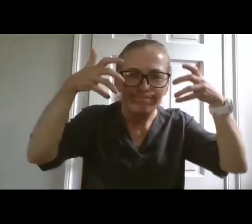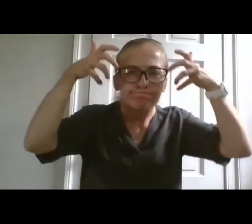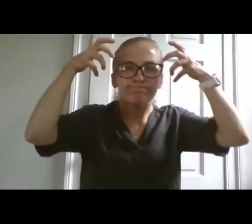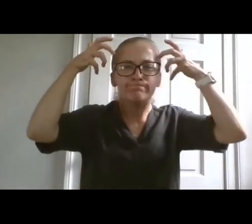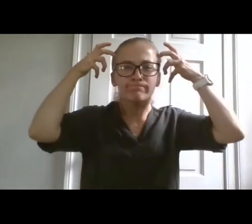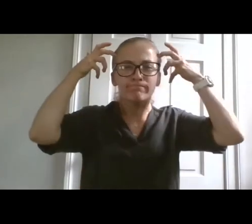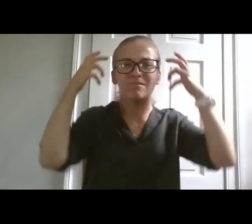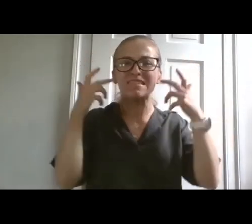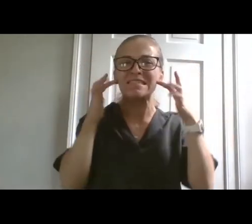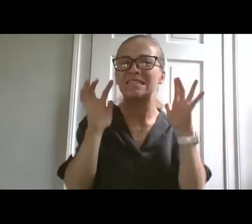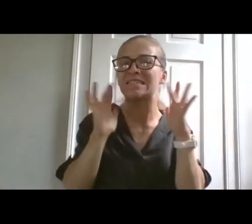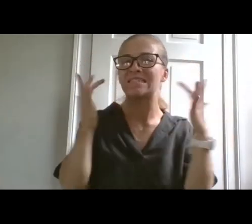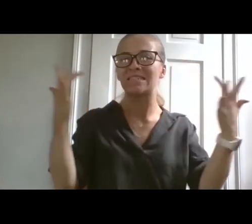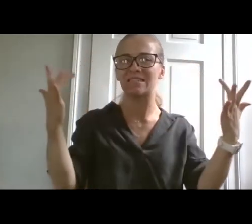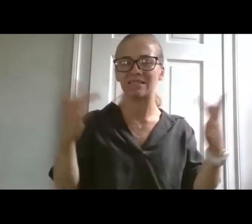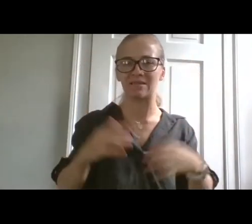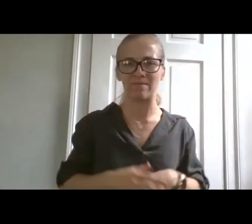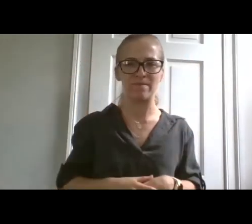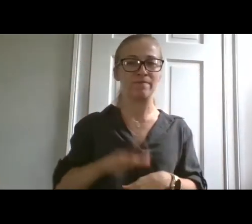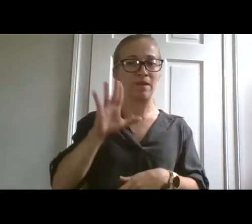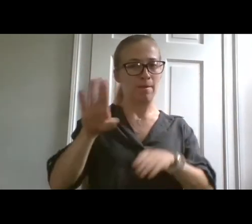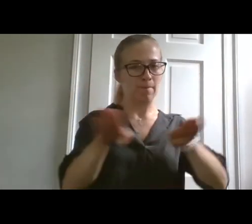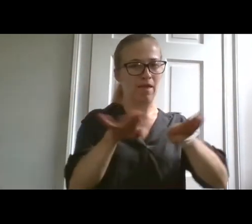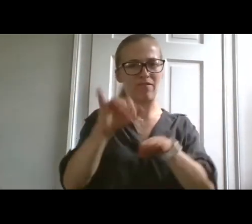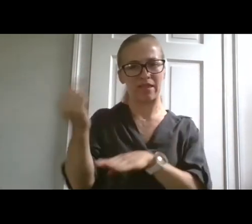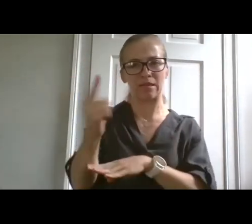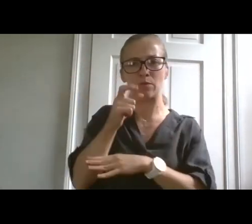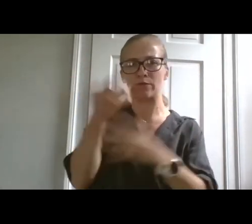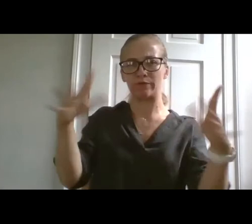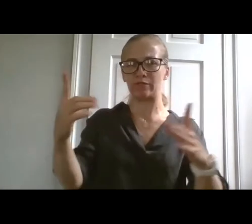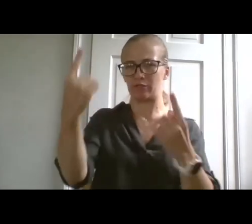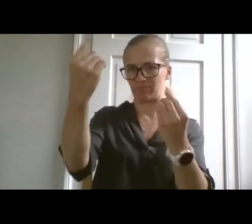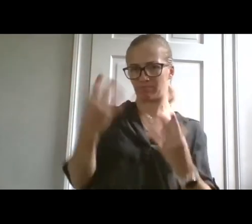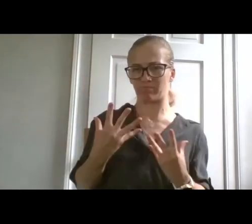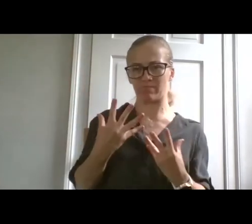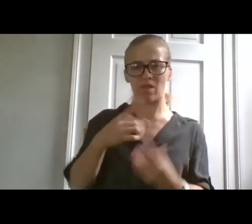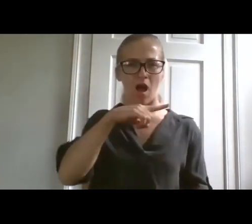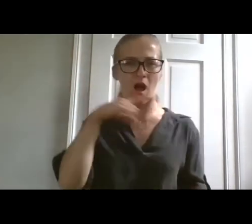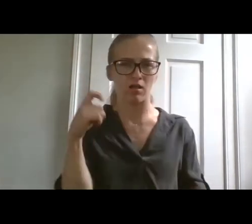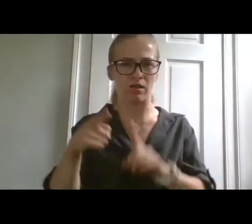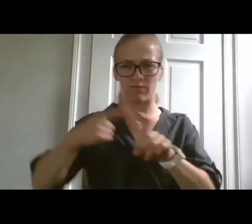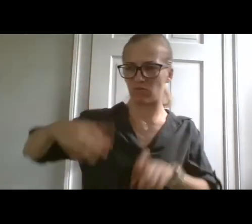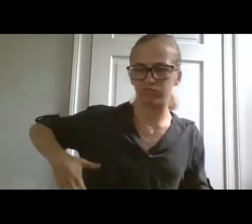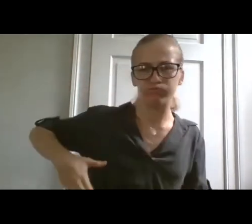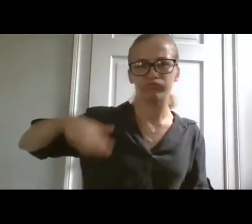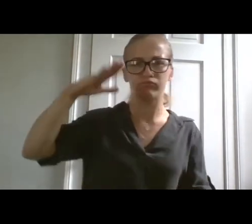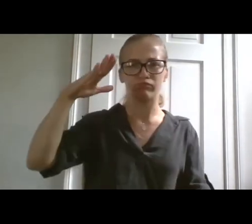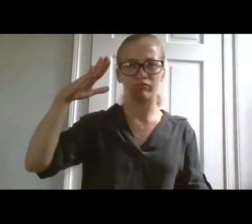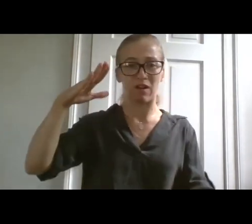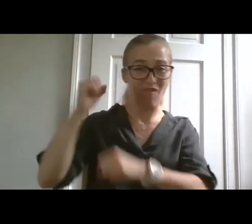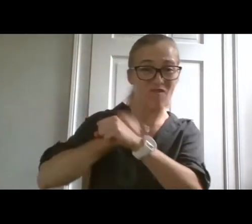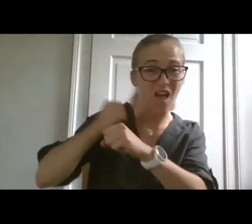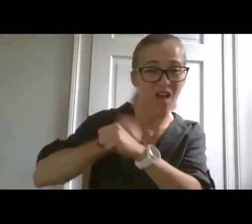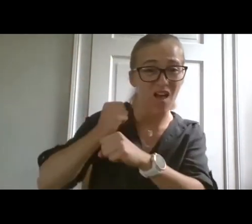teeth sensitive. She behaves like someone who's been told she's ugly since childhood. And rather than fight that assessment,